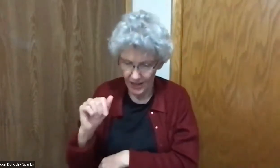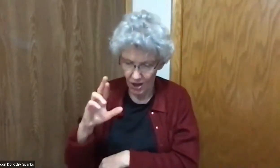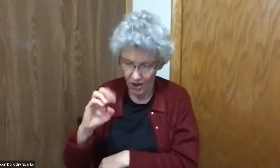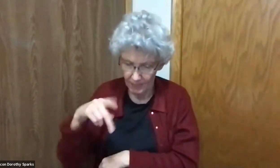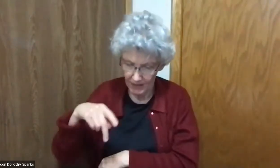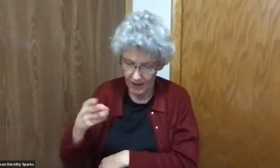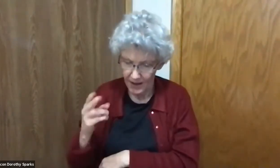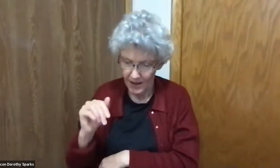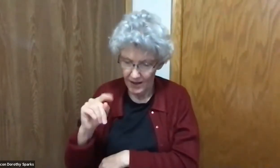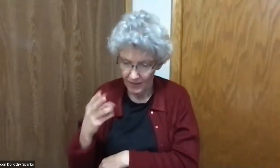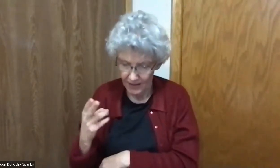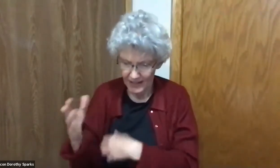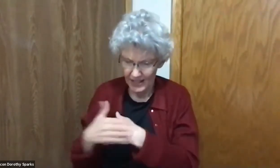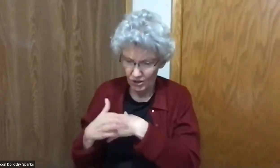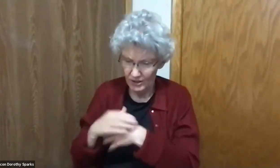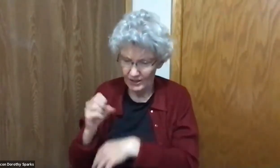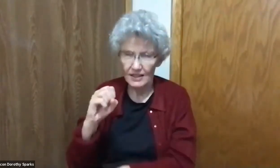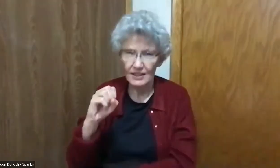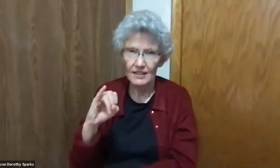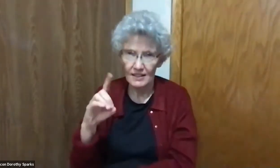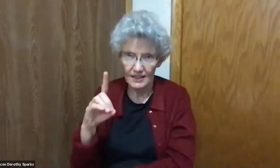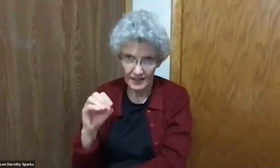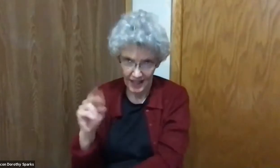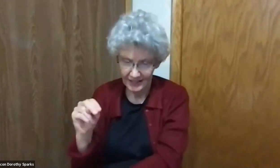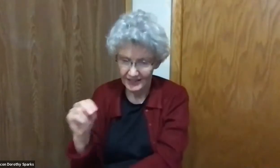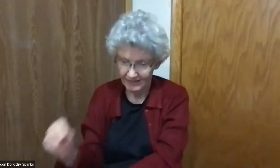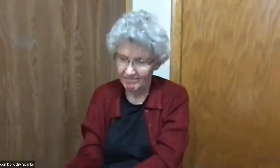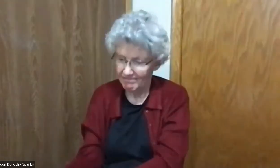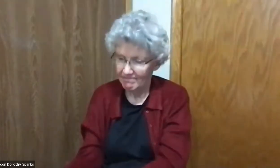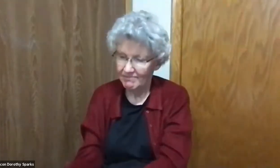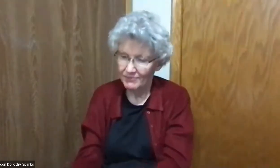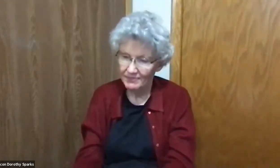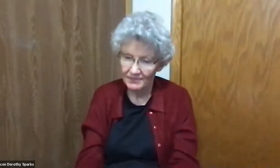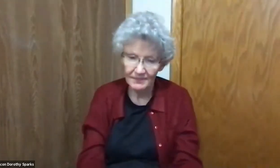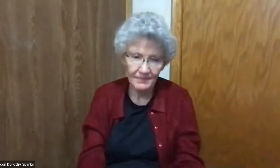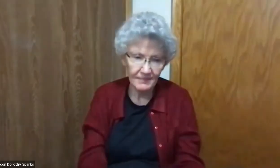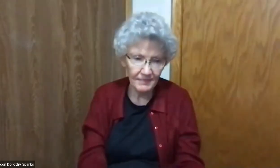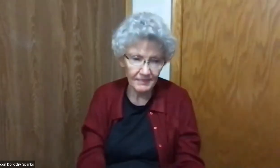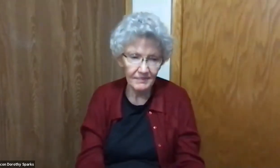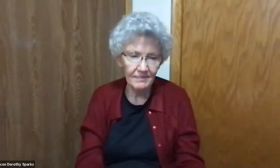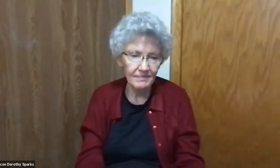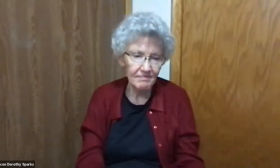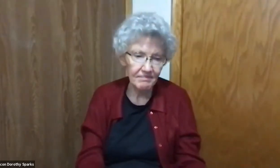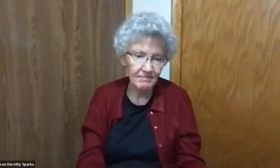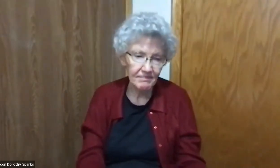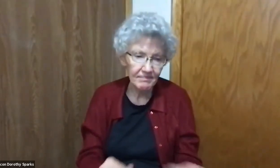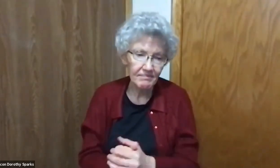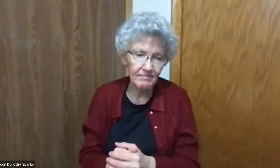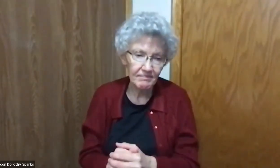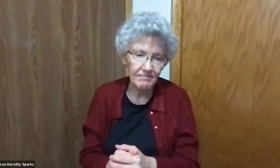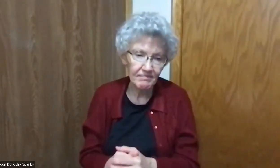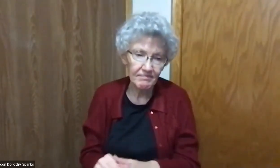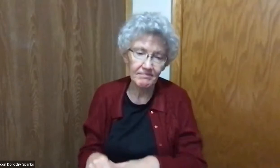but Elijah was sent only to a widow in the town of Zarephath, near the city of